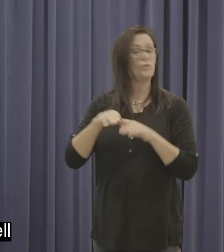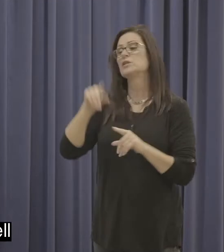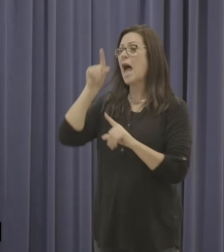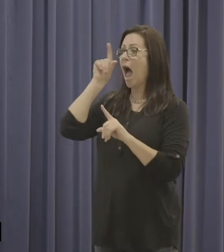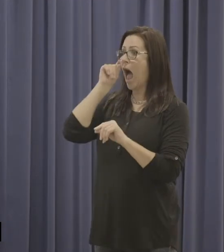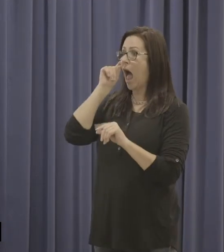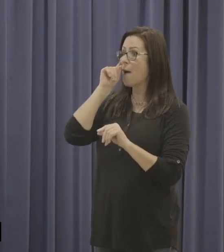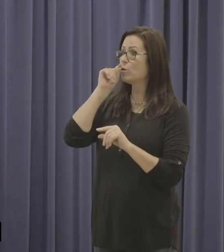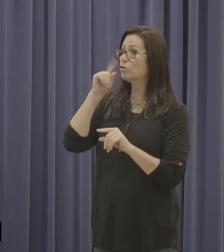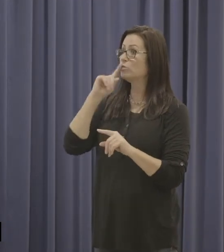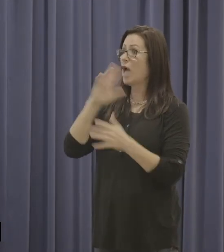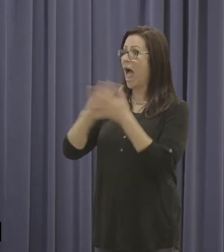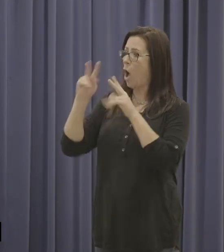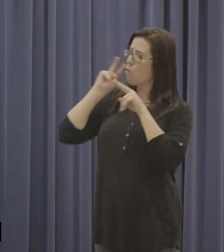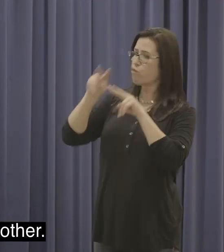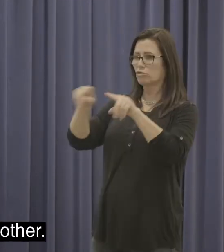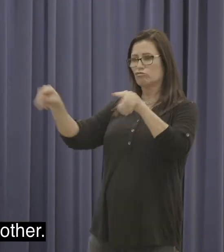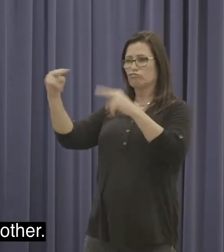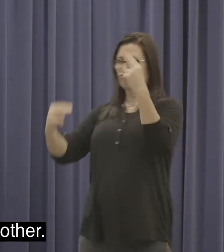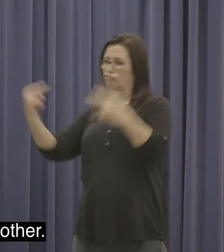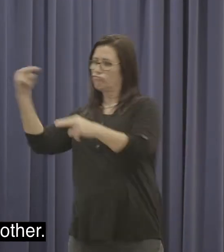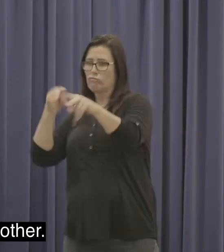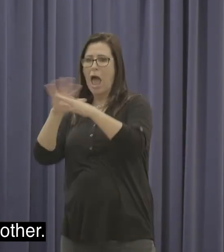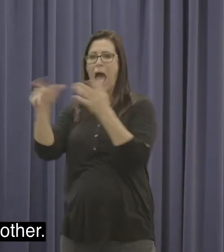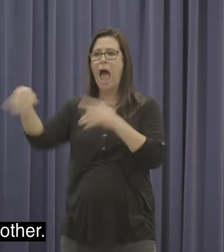how well the boys treated each other. They had a